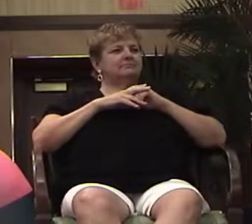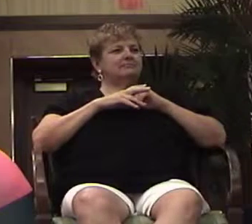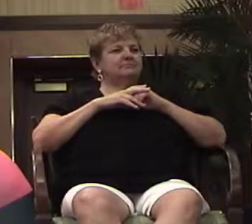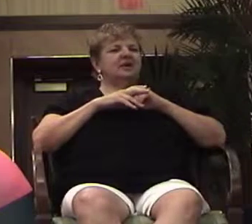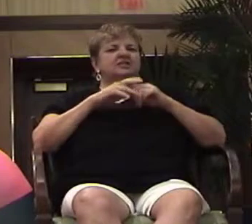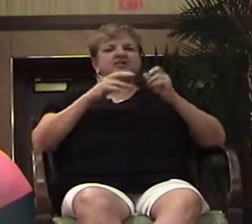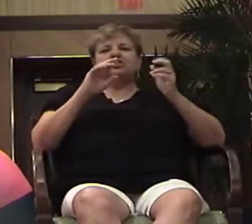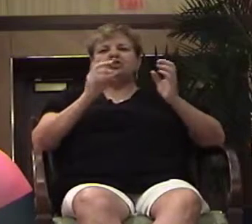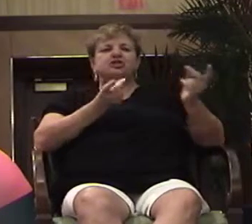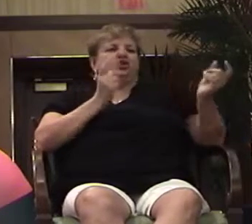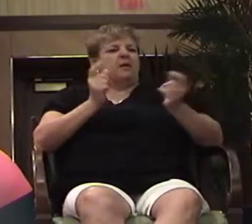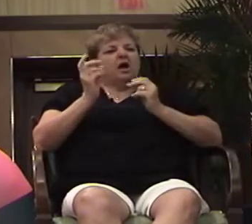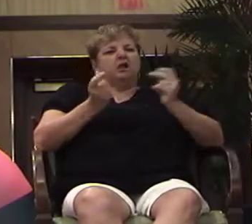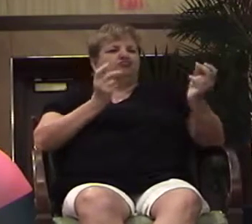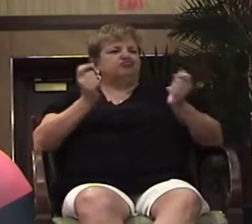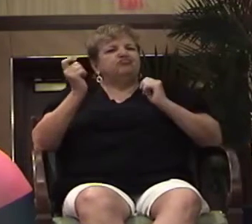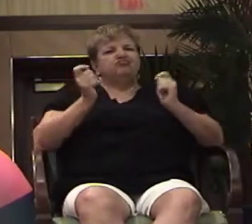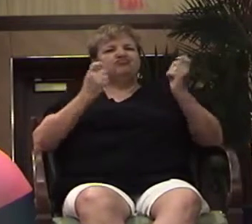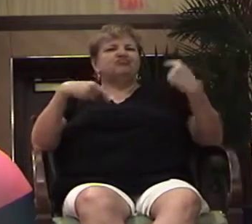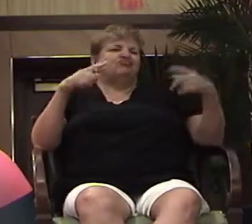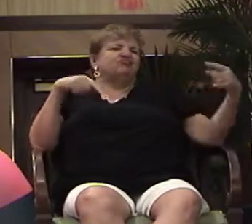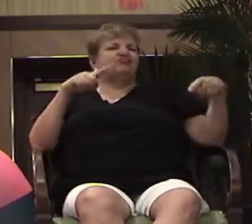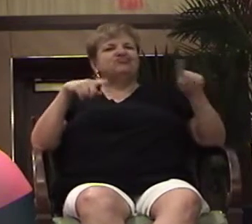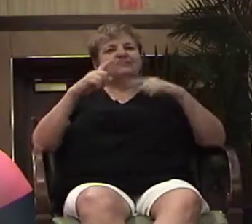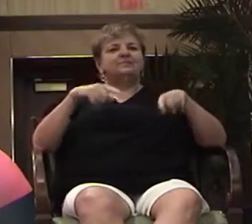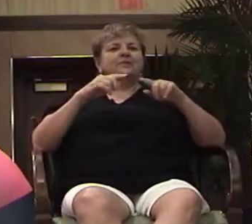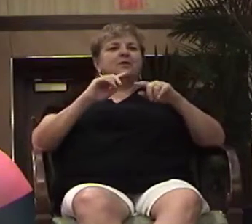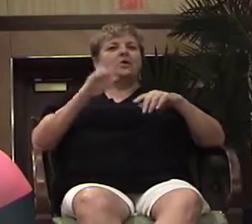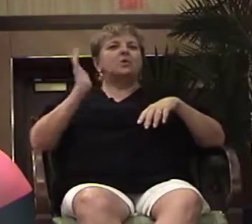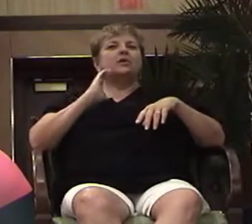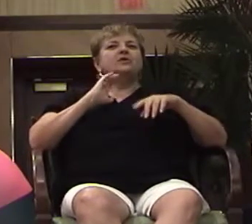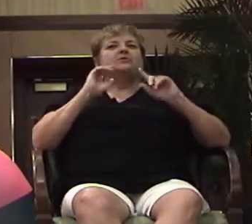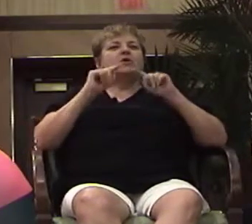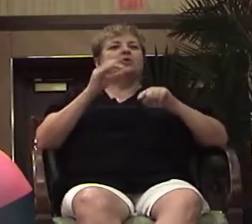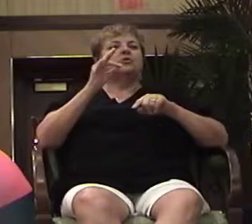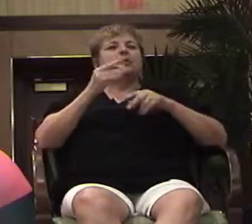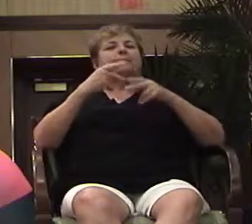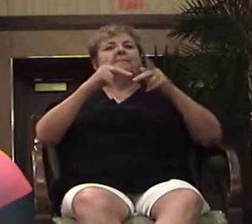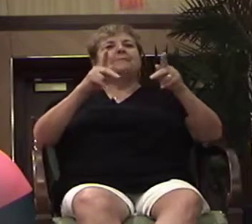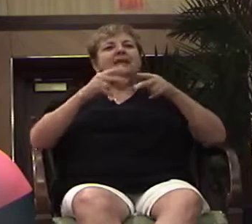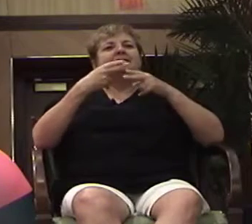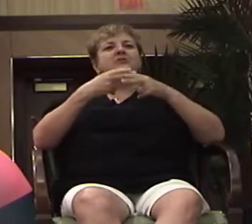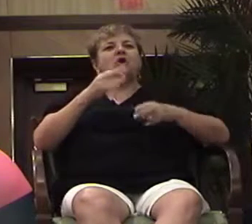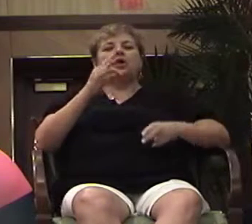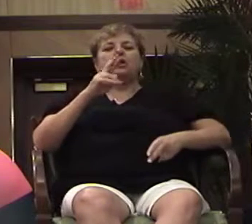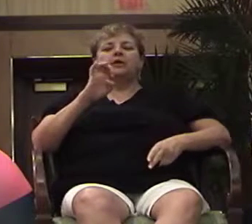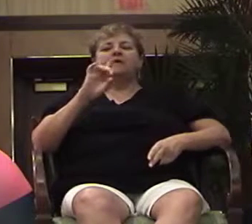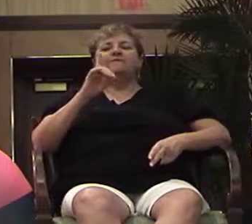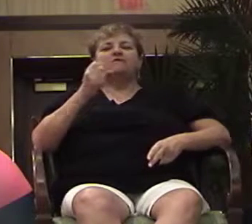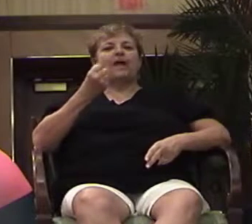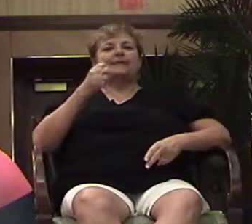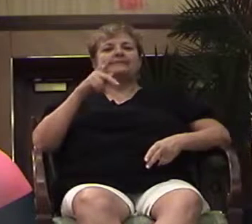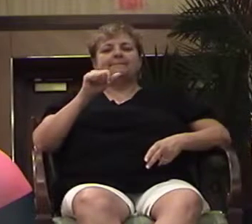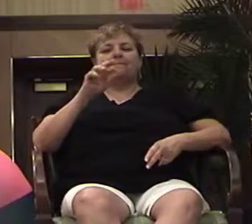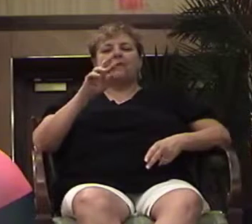jitterbug. We used to go down to Fred's Park. That was a drive-in. And we'd go